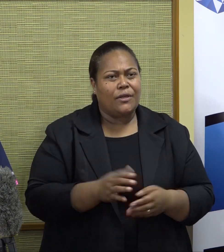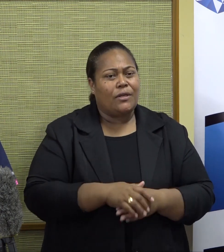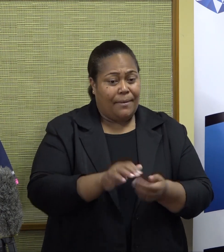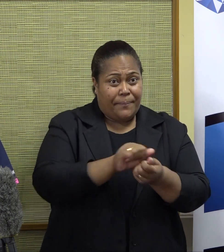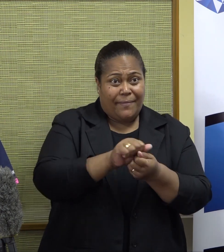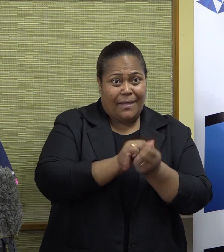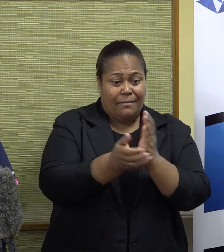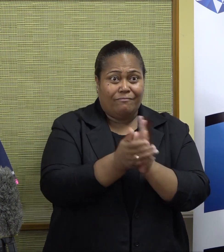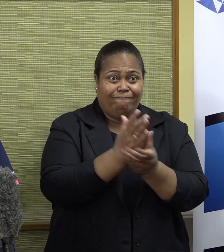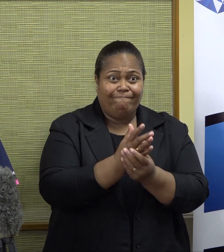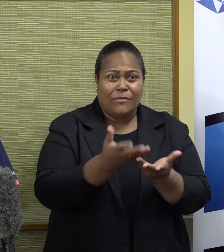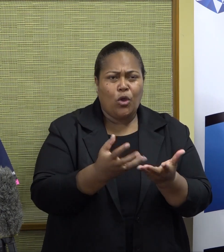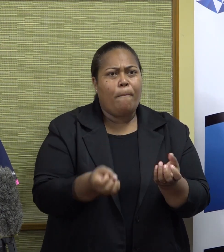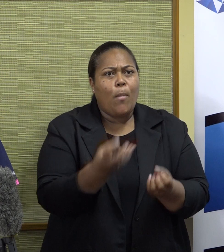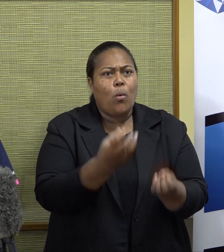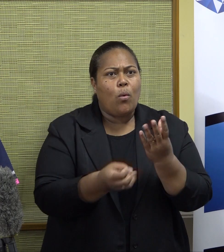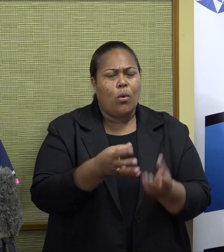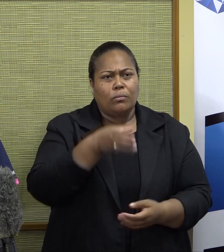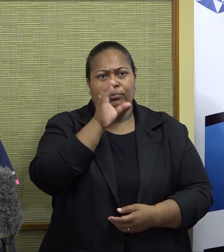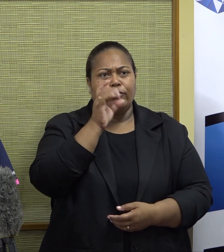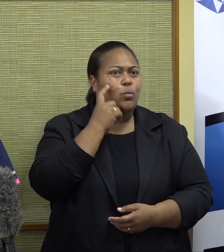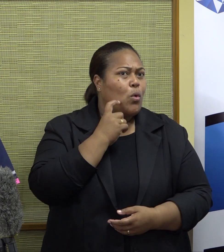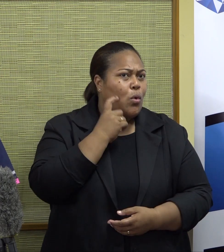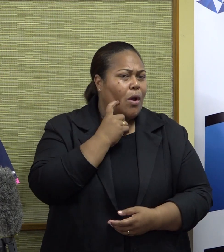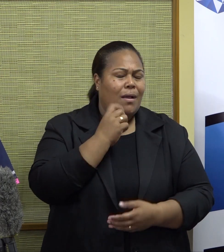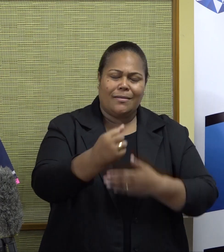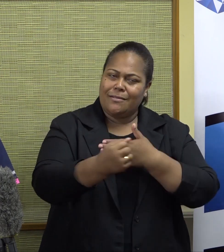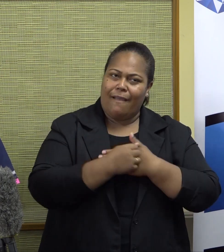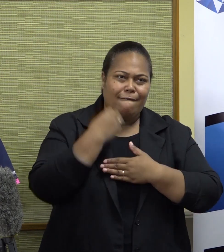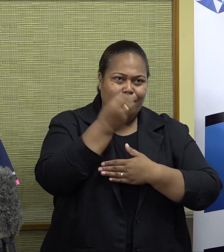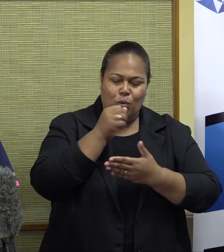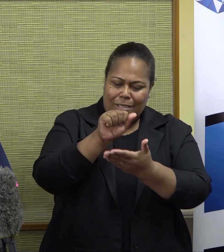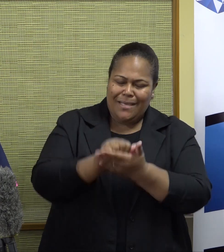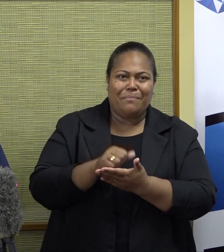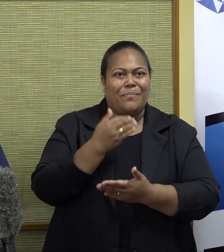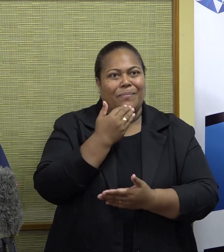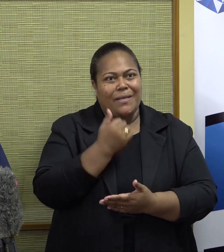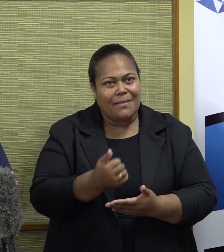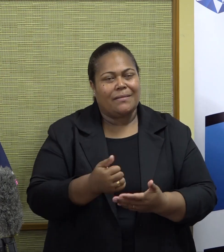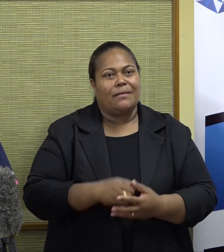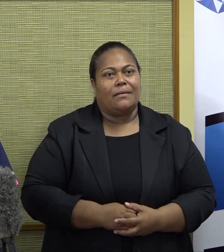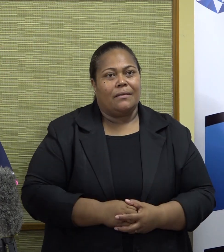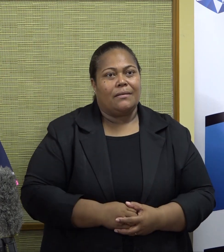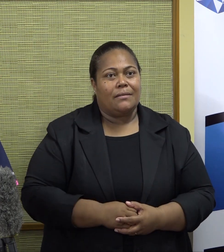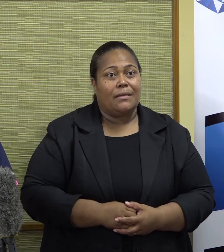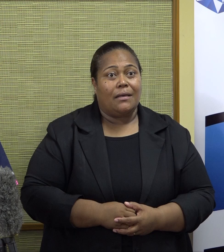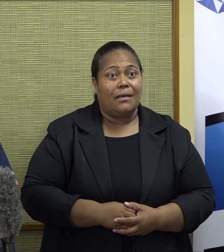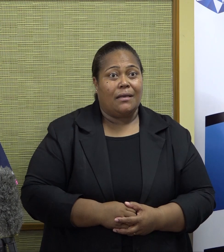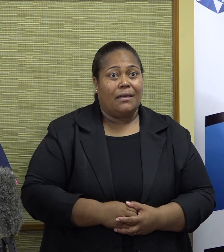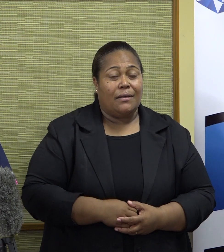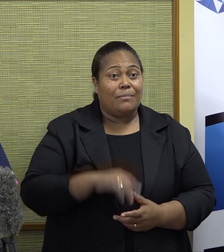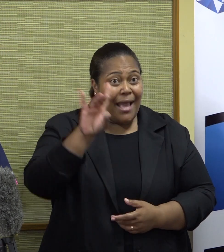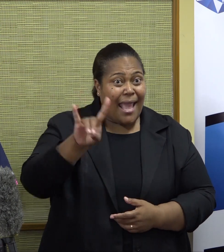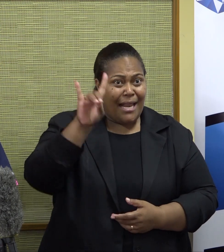drinking water and storing food safely is highly recommended. As much as you can, keep livestock away from